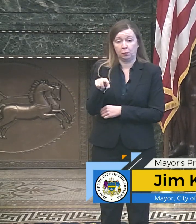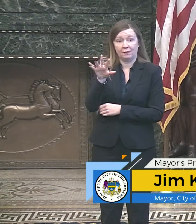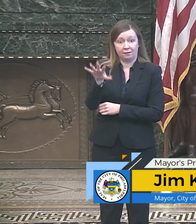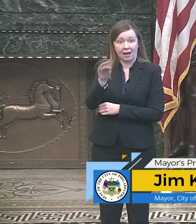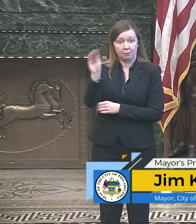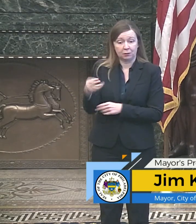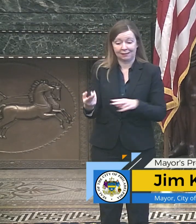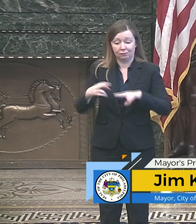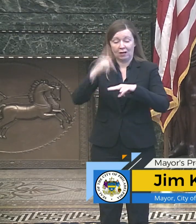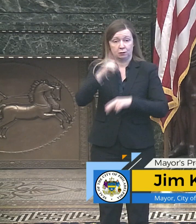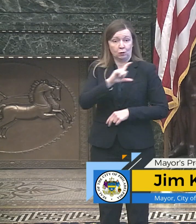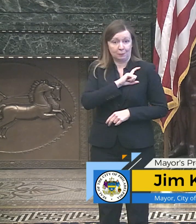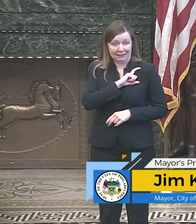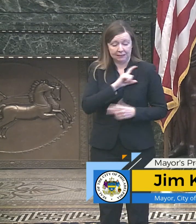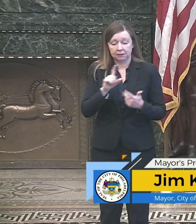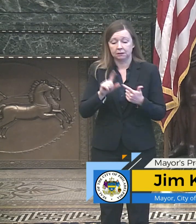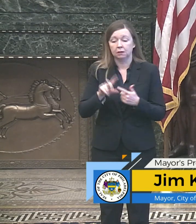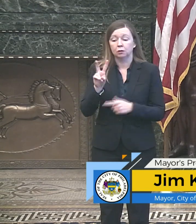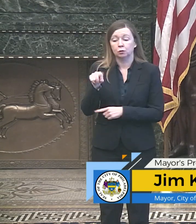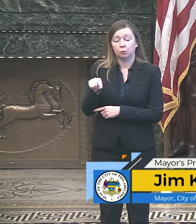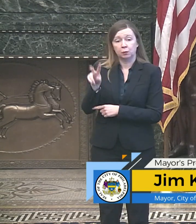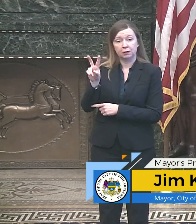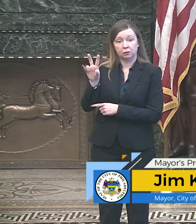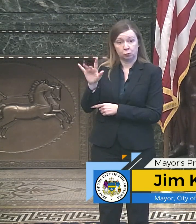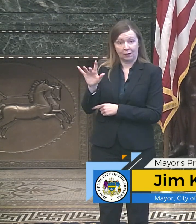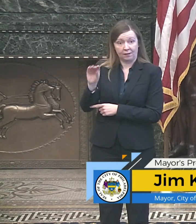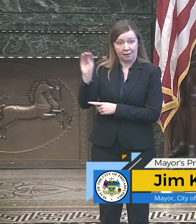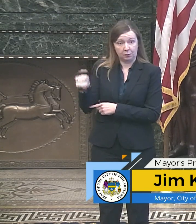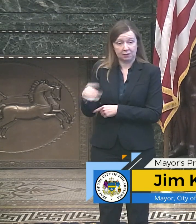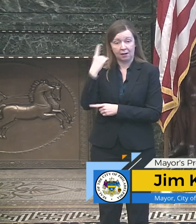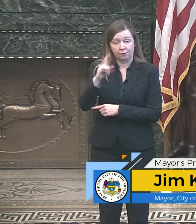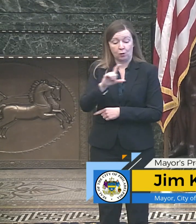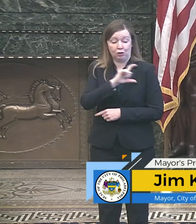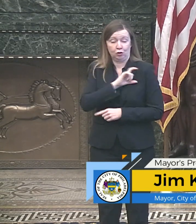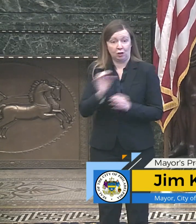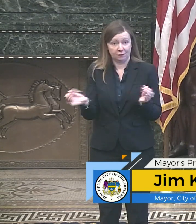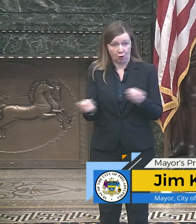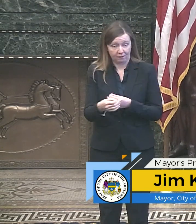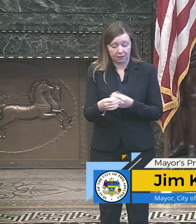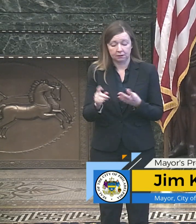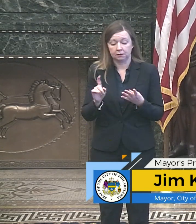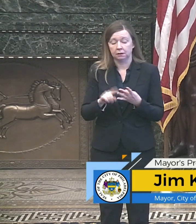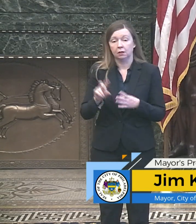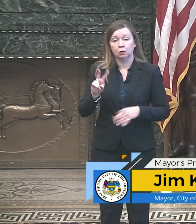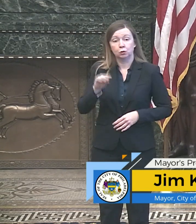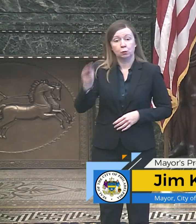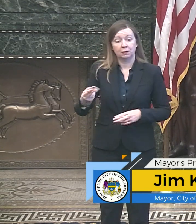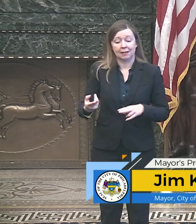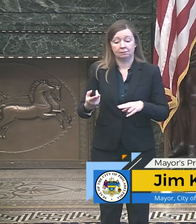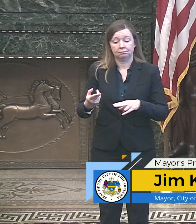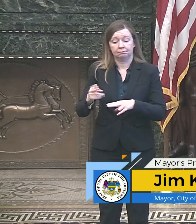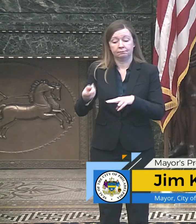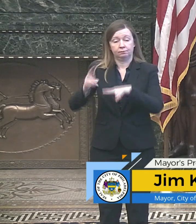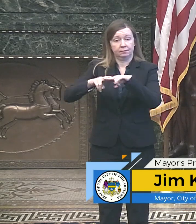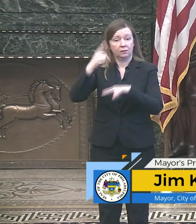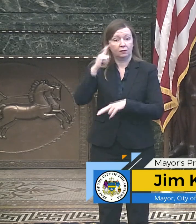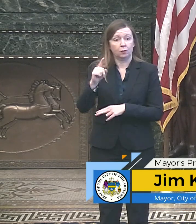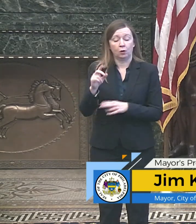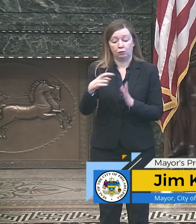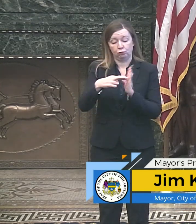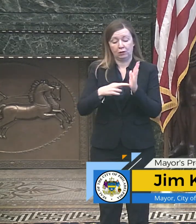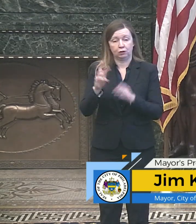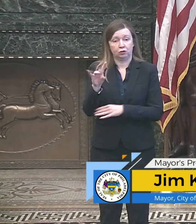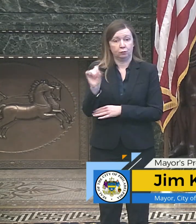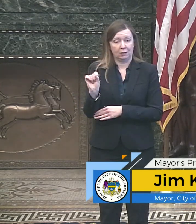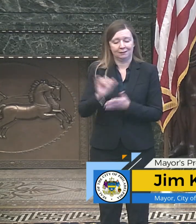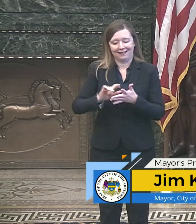the police department, 2.25% raise for the sheriff's office, and a 2% raise for the Register of Wills, effective